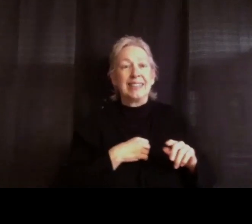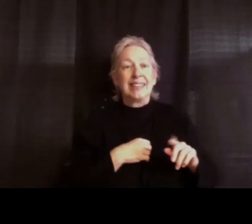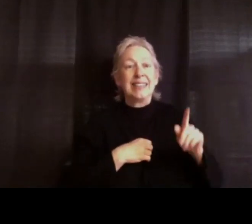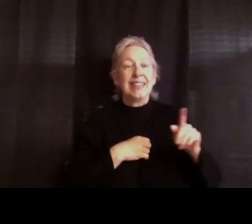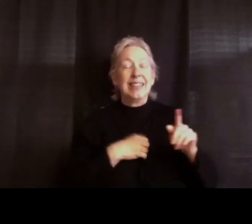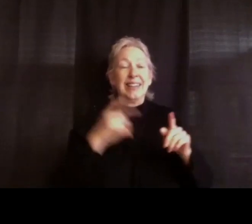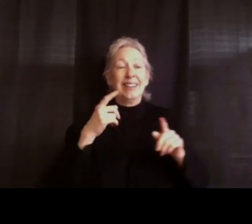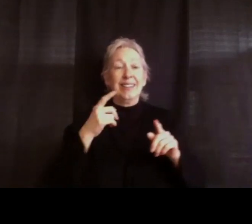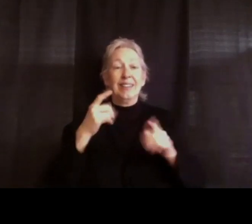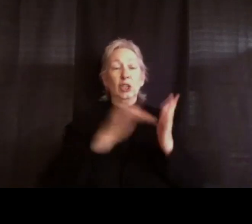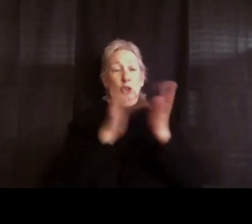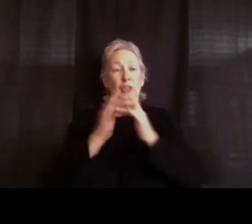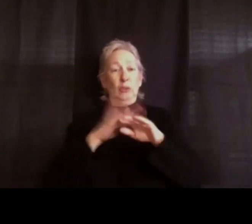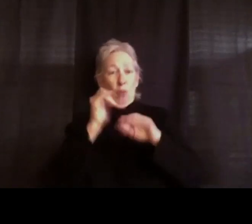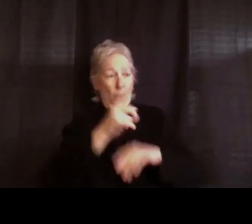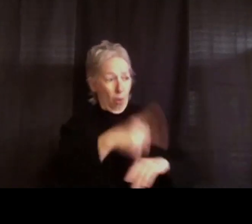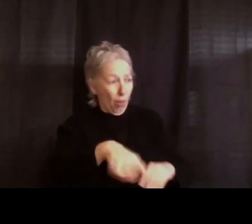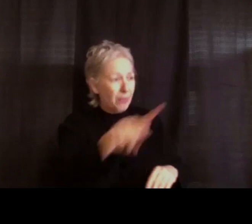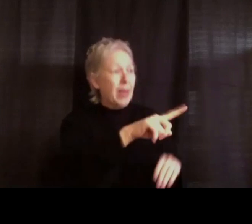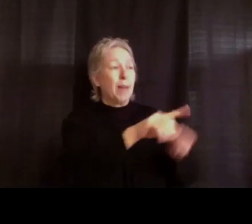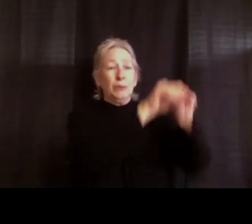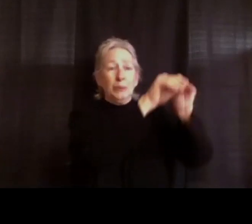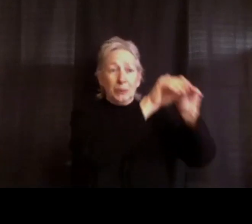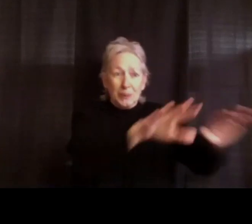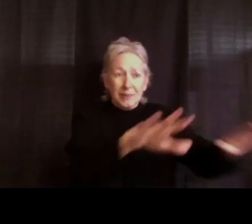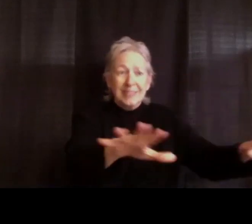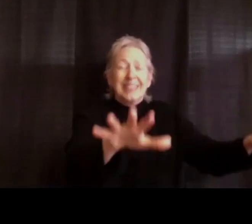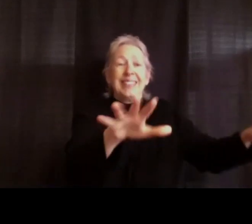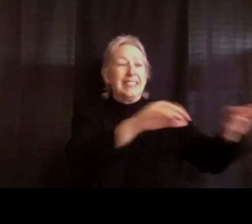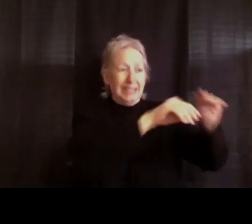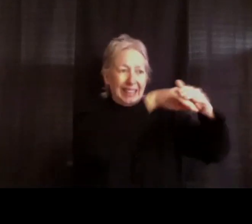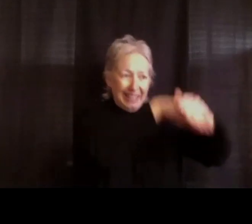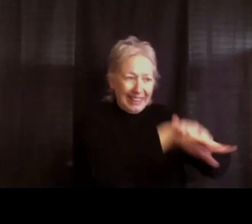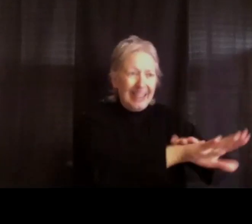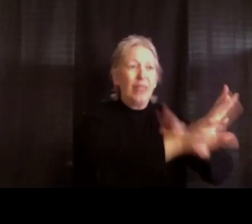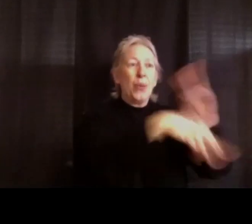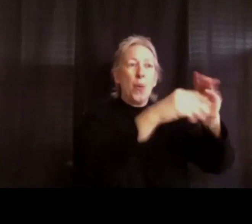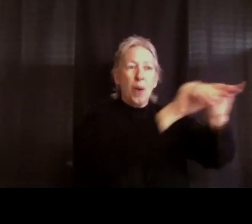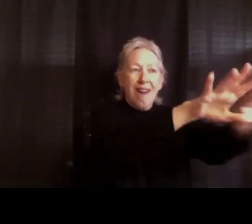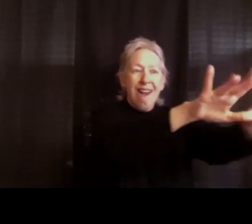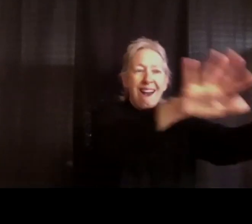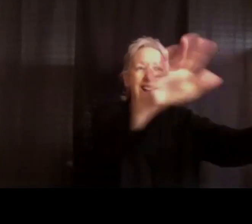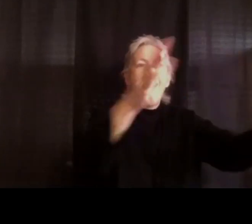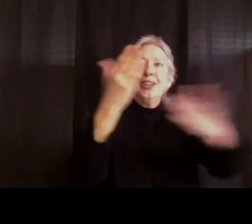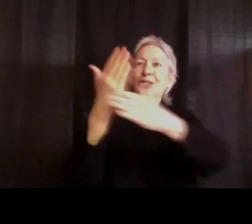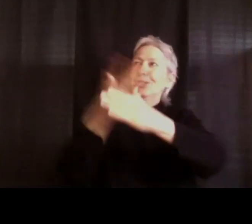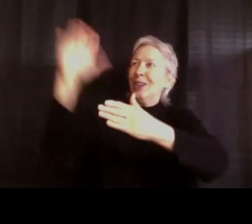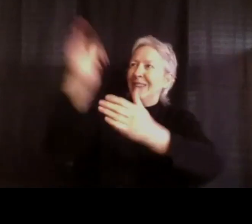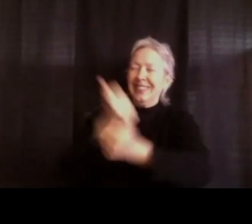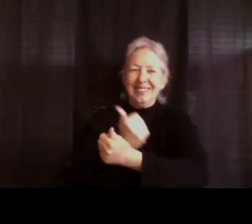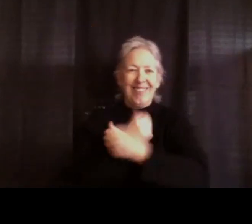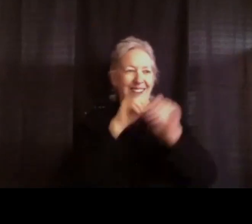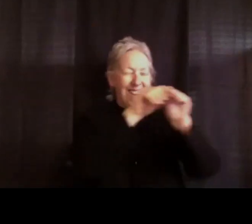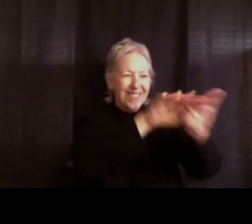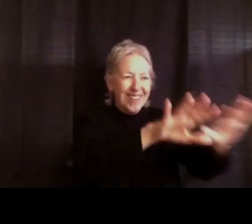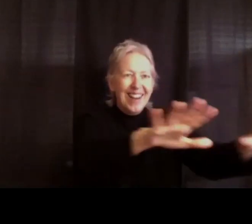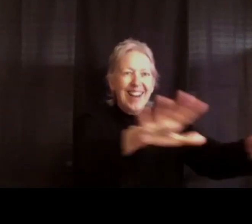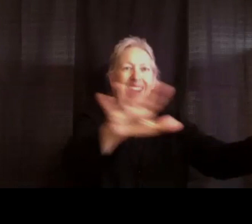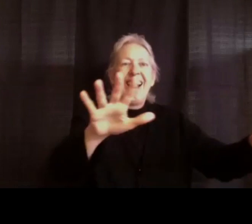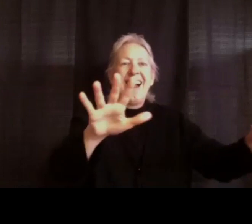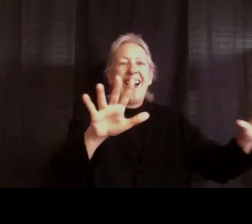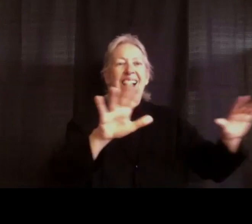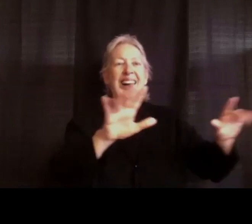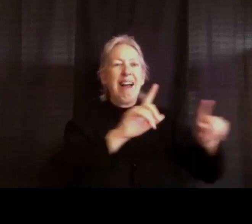to be sent, sharing the love of God. Undoubtedly, they were surprised even more when the tongues